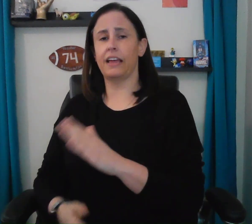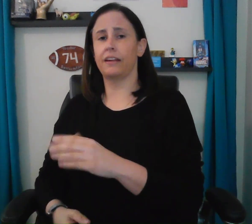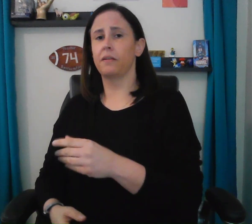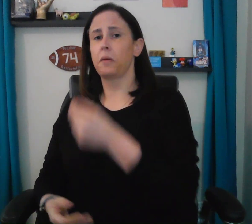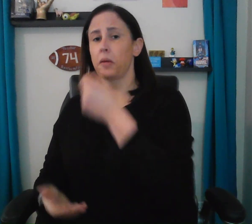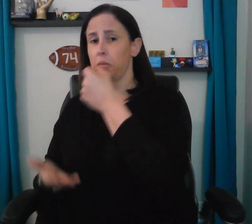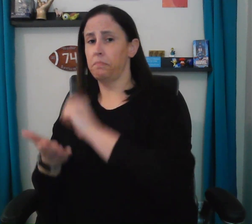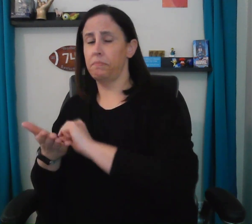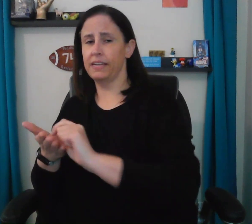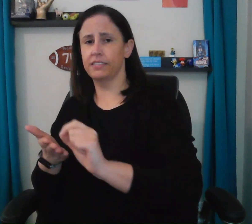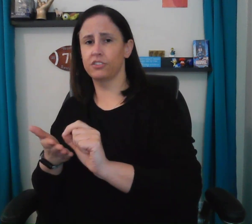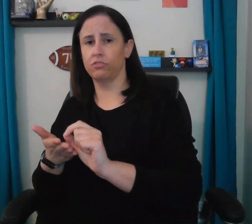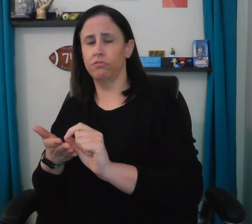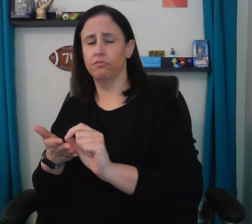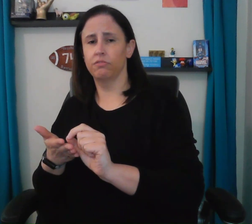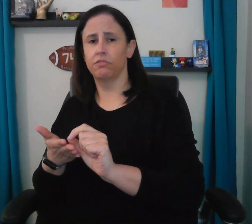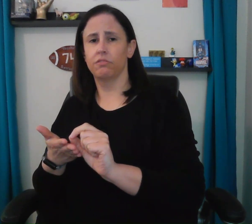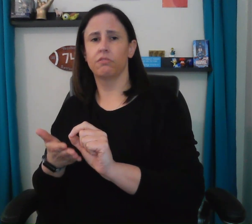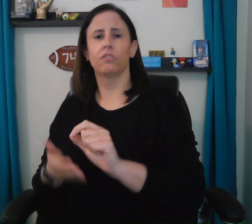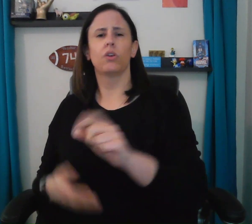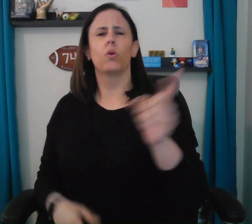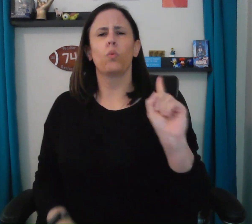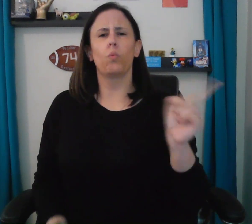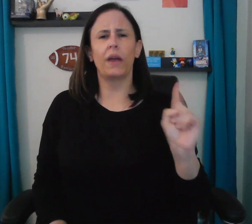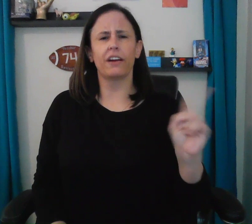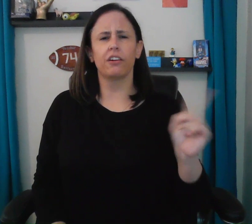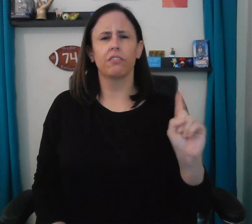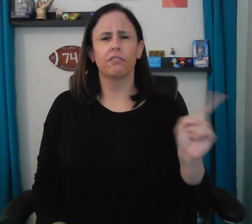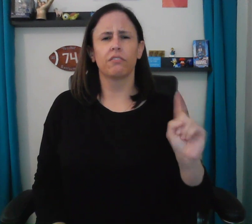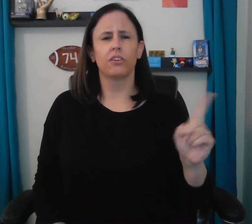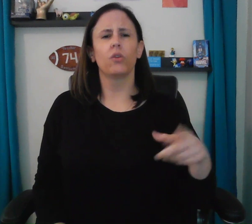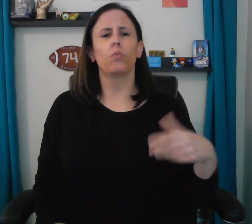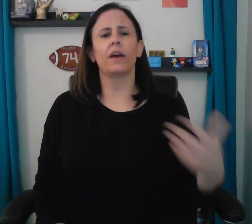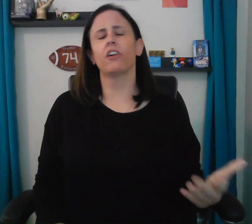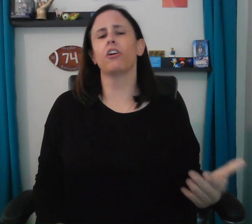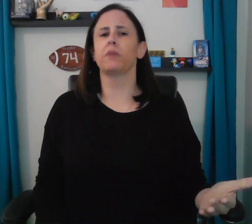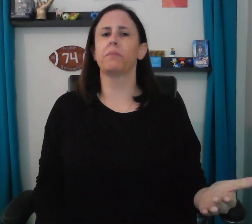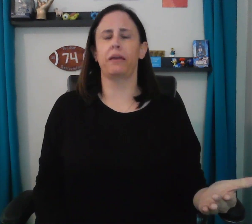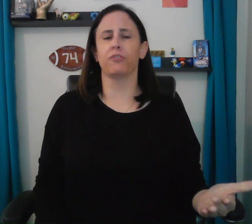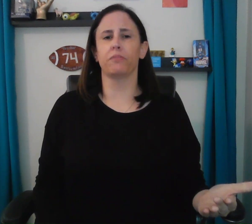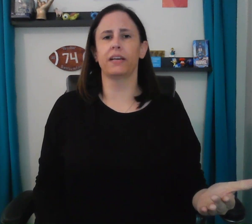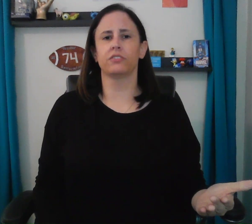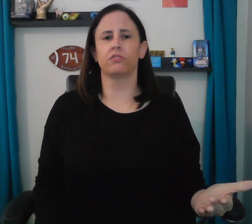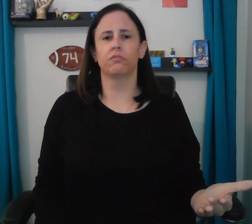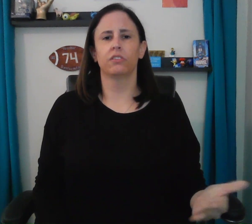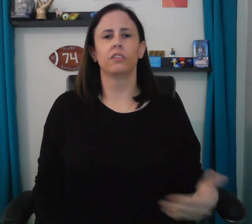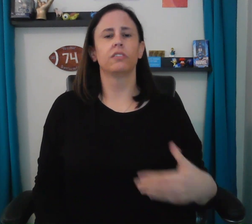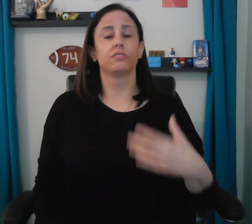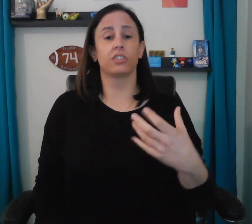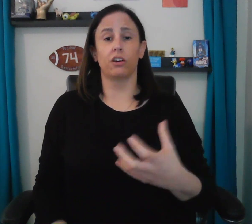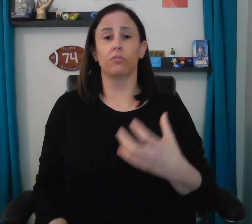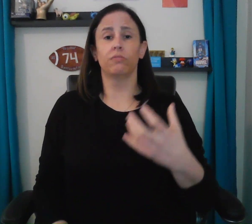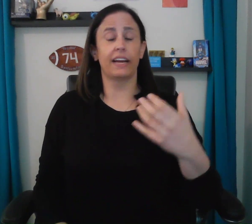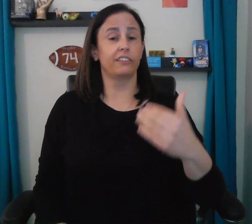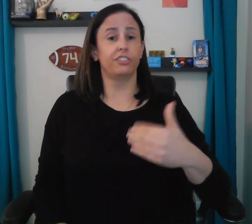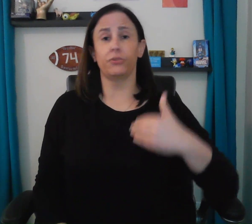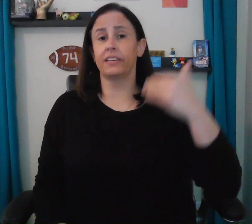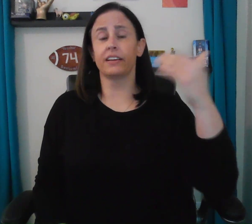and pencil. Where? Where are my paper and pencil? So I could do a yes,